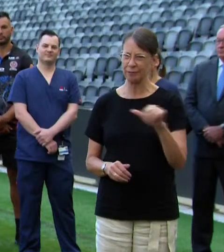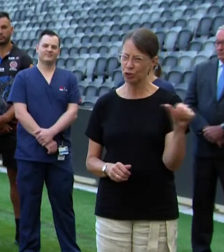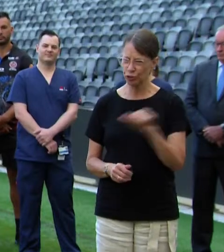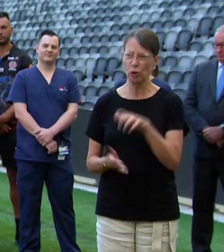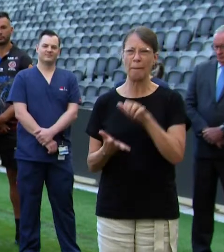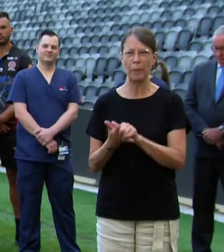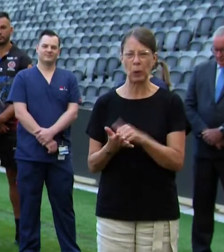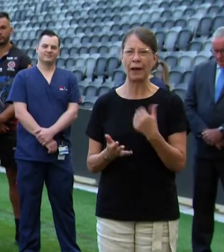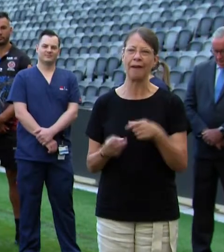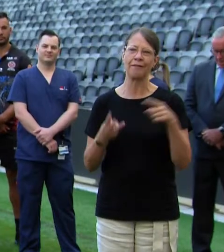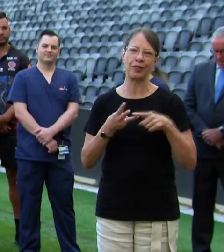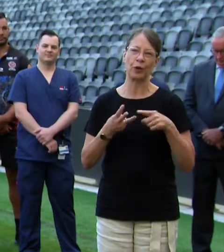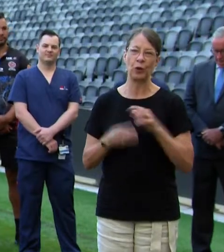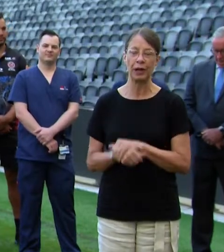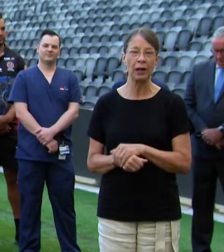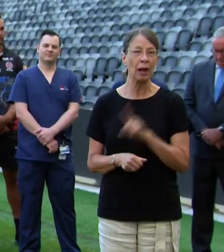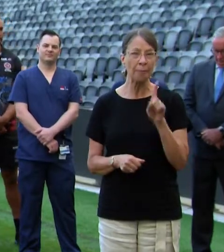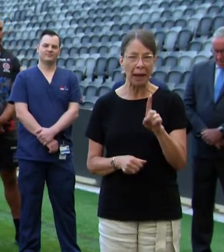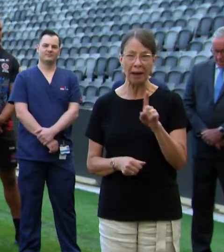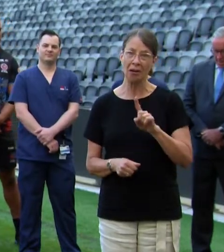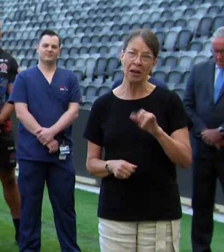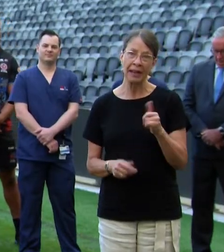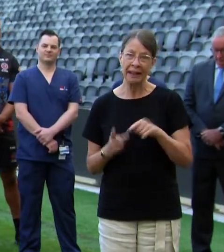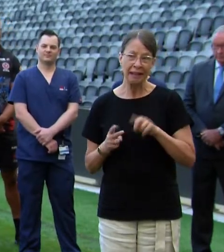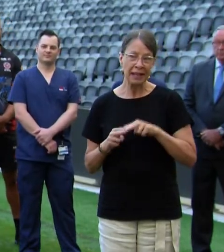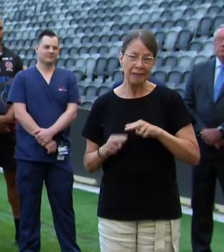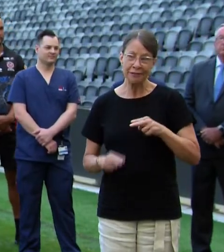this weekend. All you need to do is walk in.